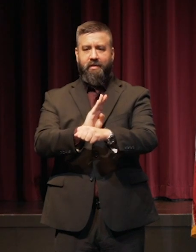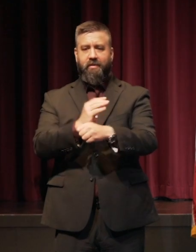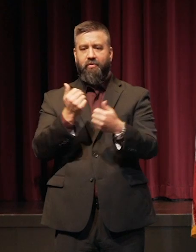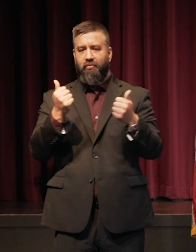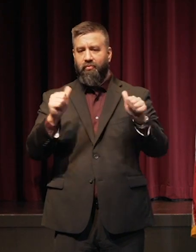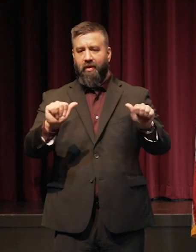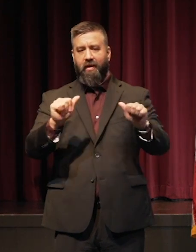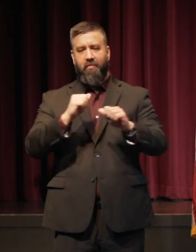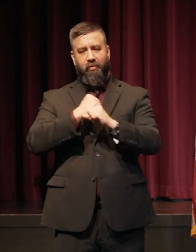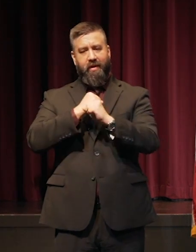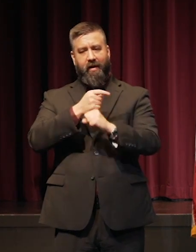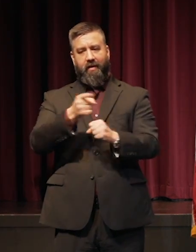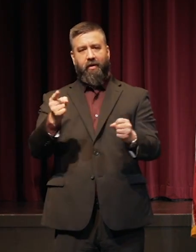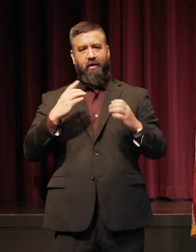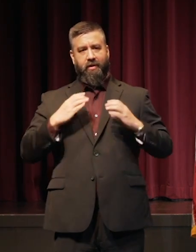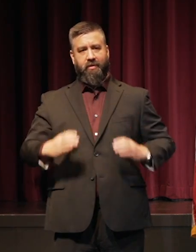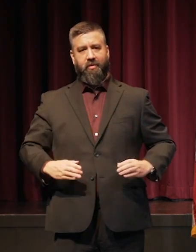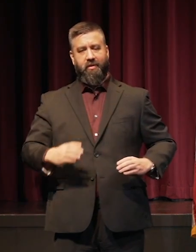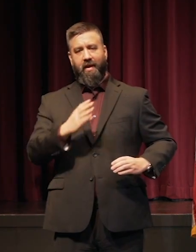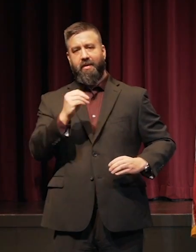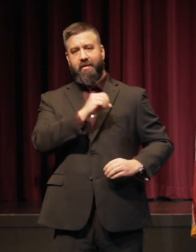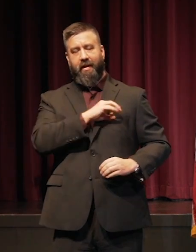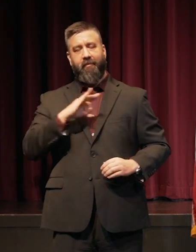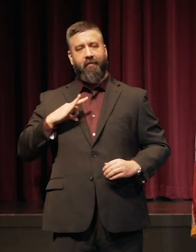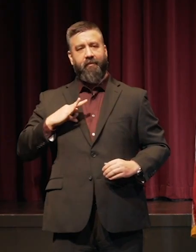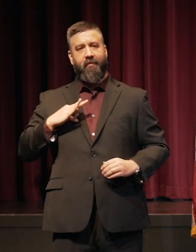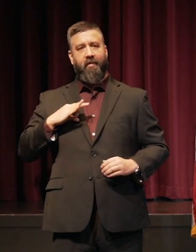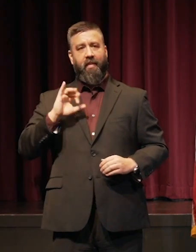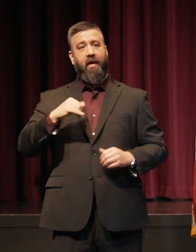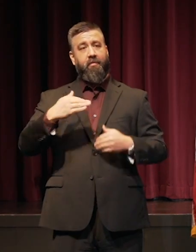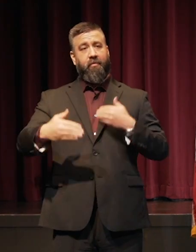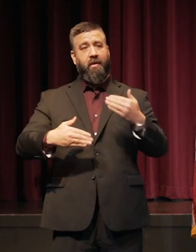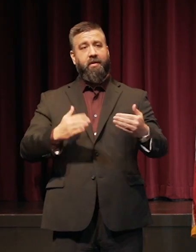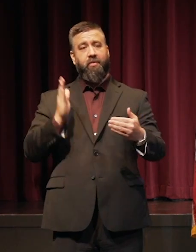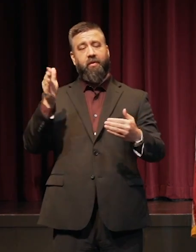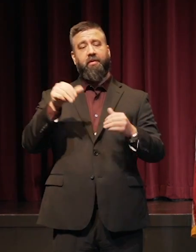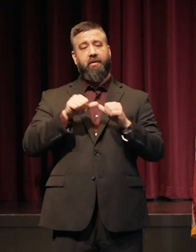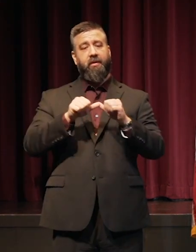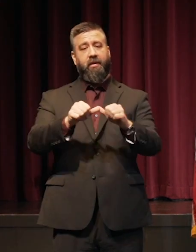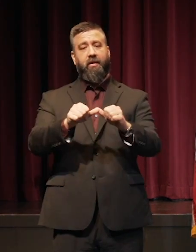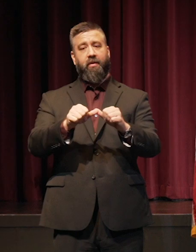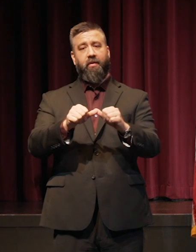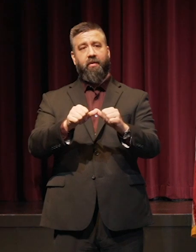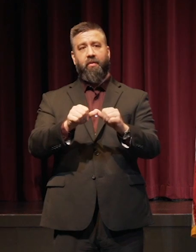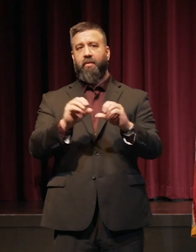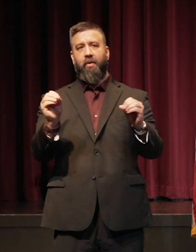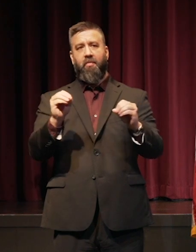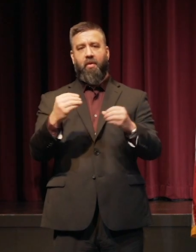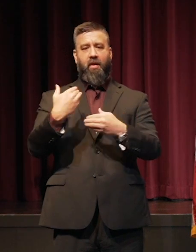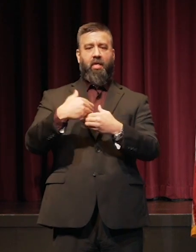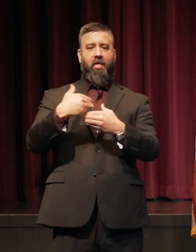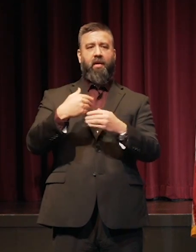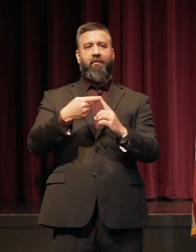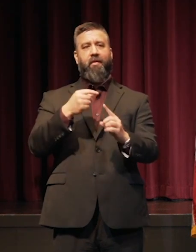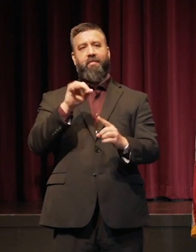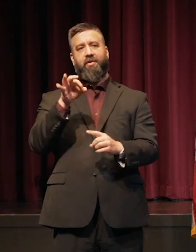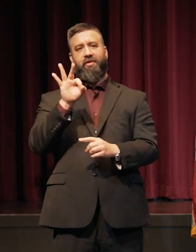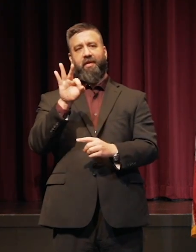try and protect their patrons and their employees, and that process should continue without any more interference from Jefferson